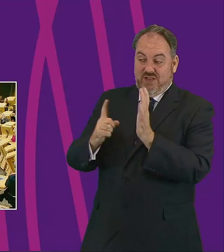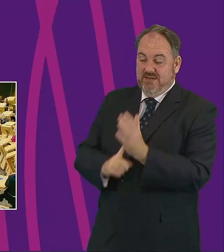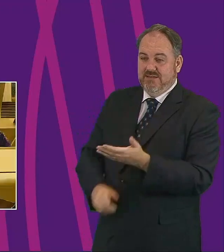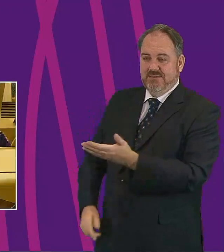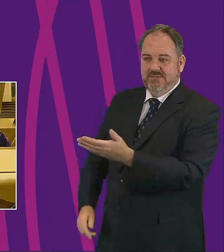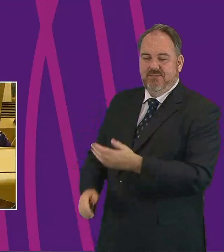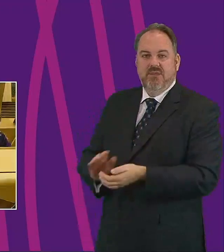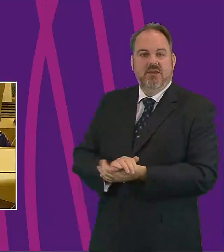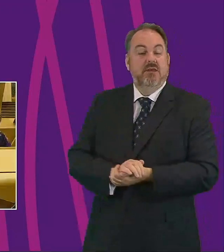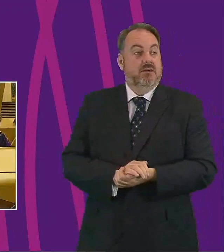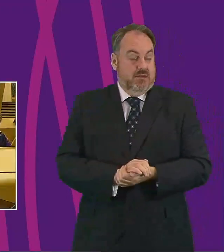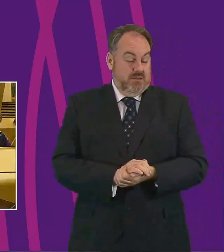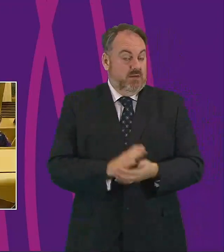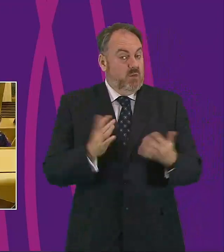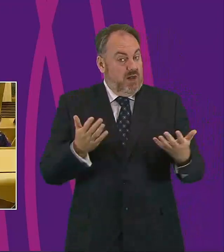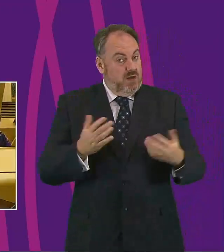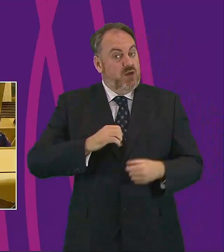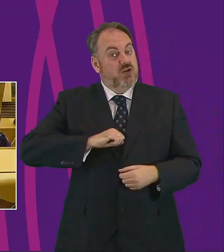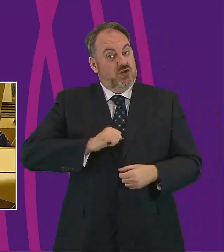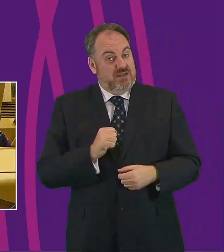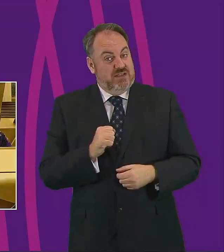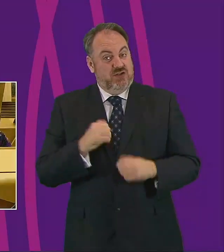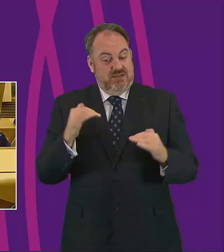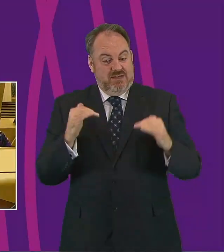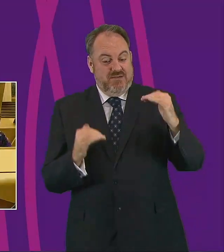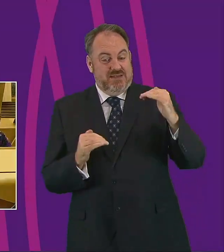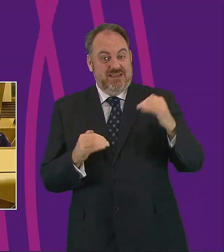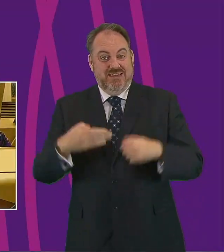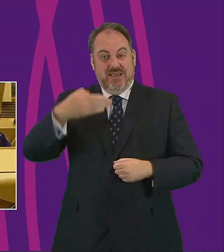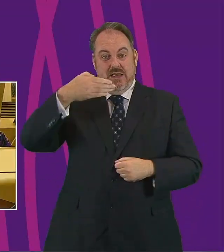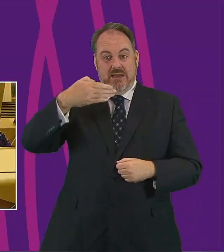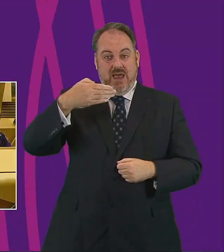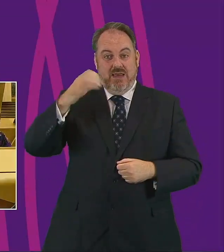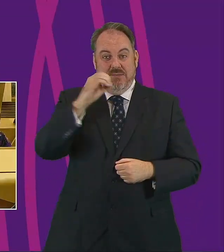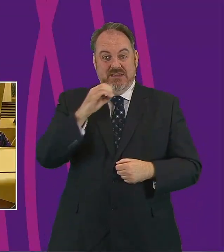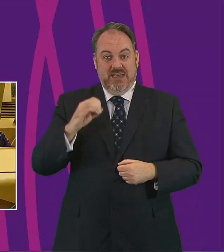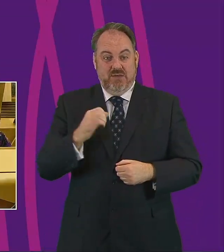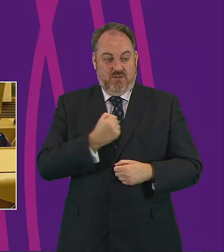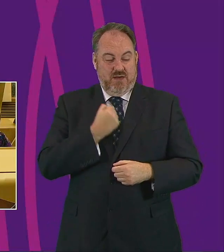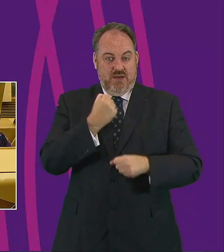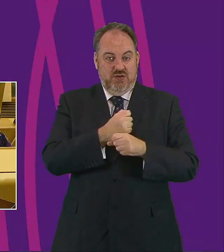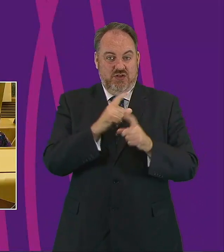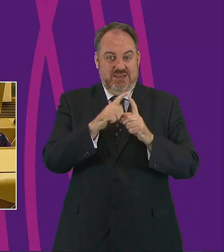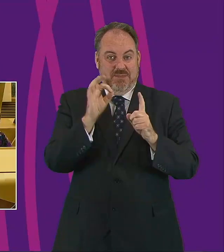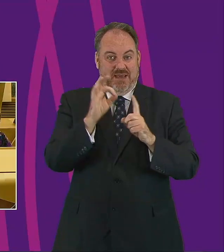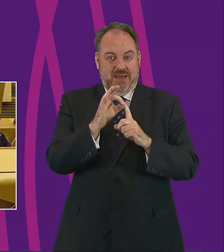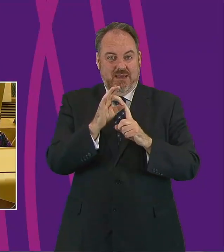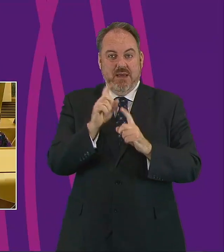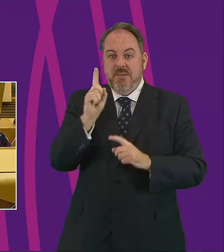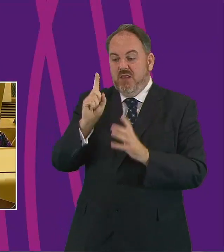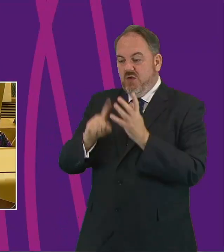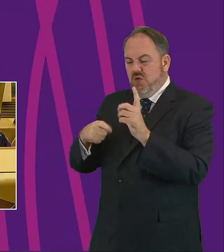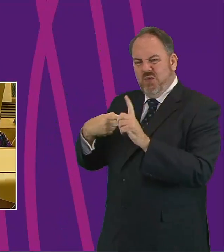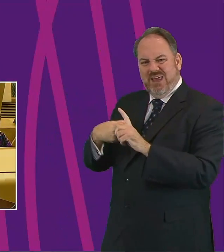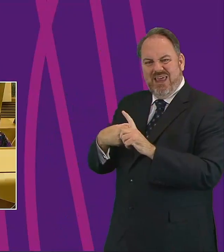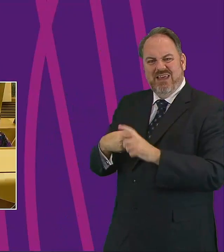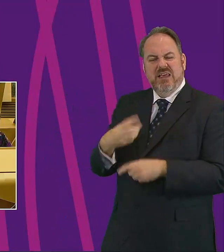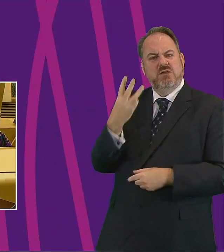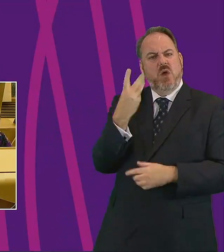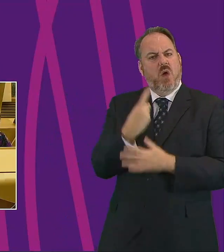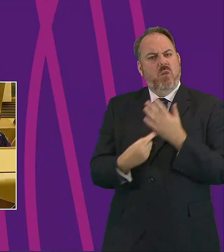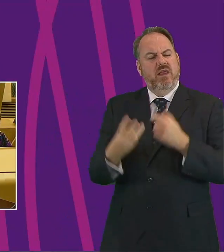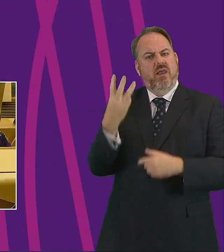Well, Scottish deficit is around 9% of GDP. The UK is less than 3% of GDP, so there is